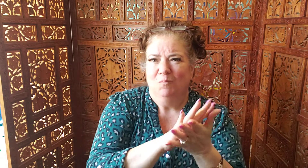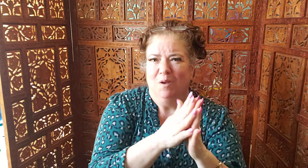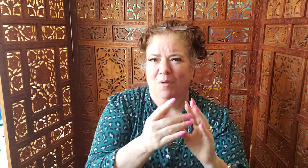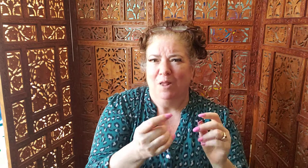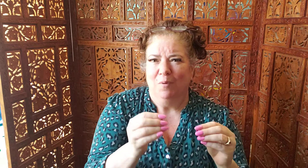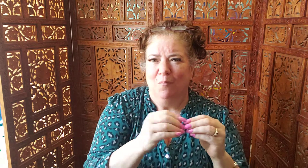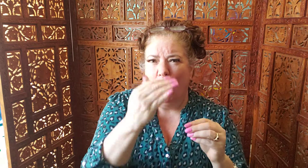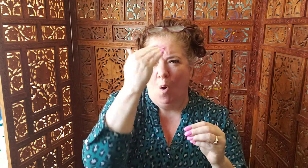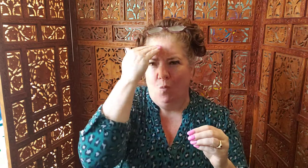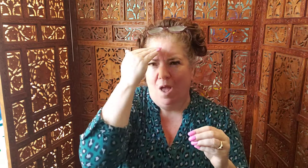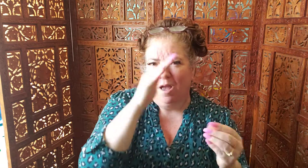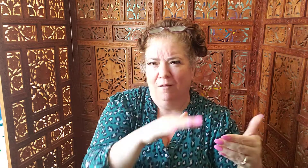way.